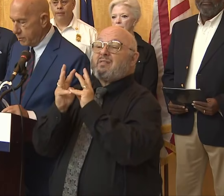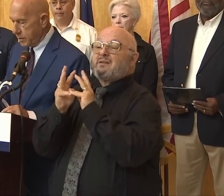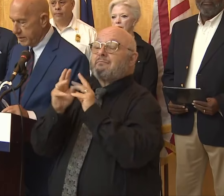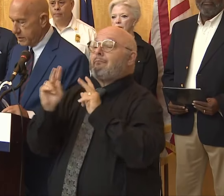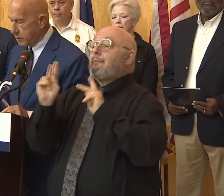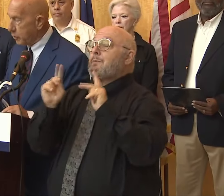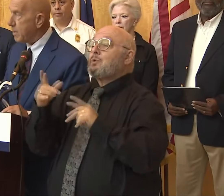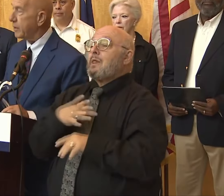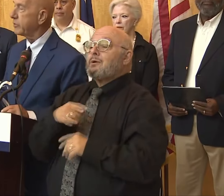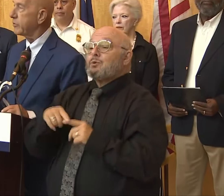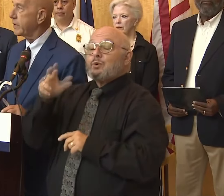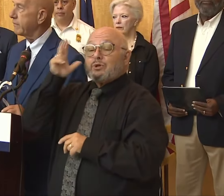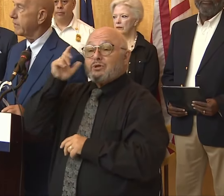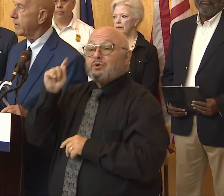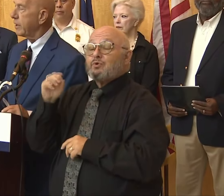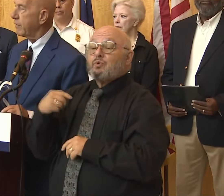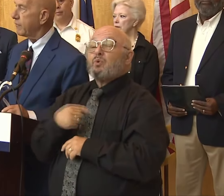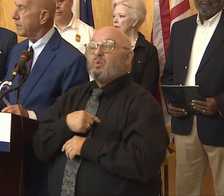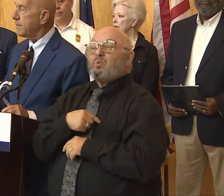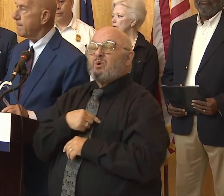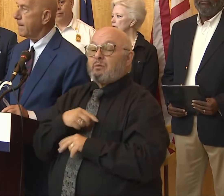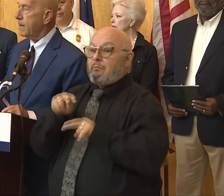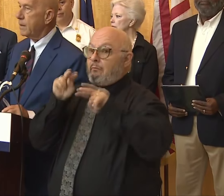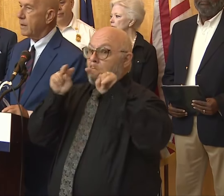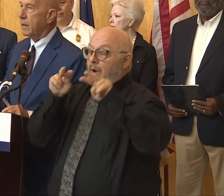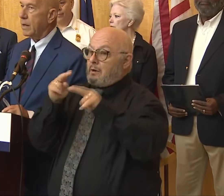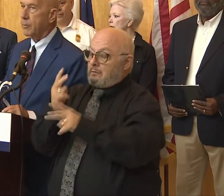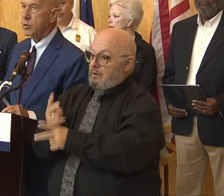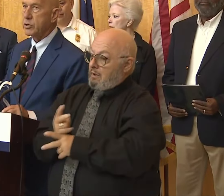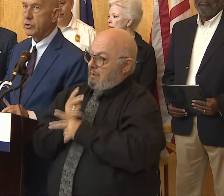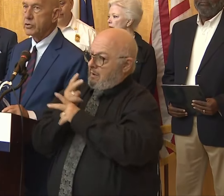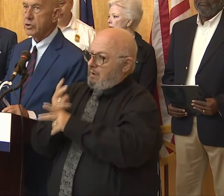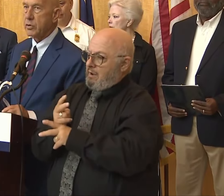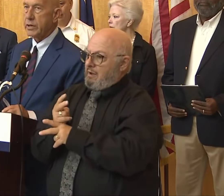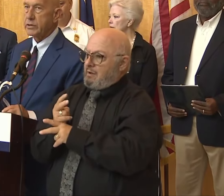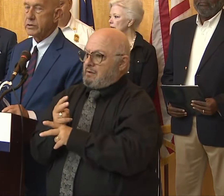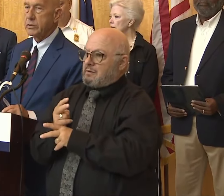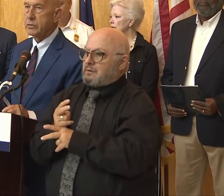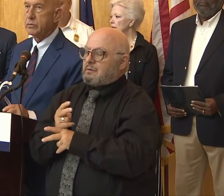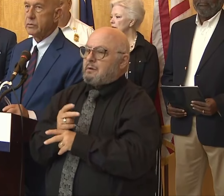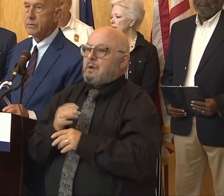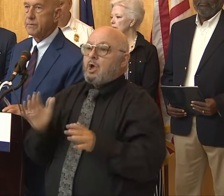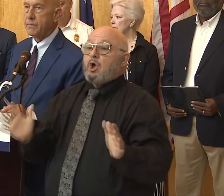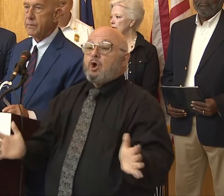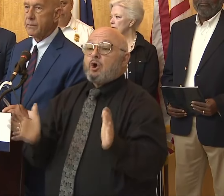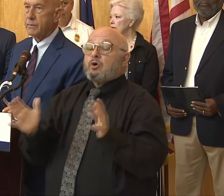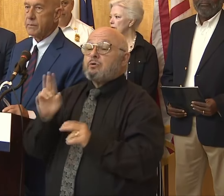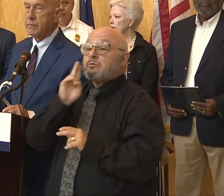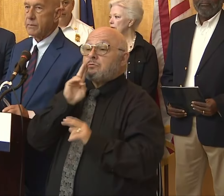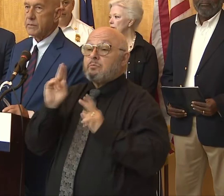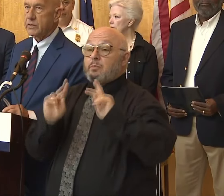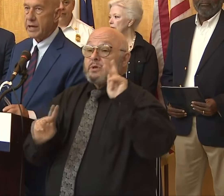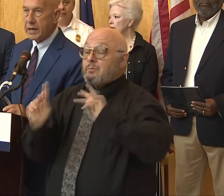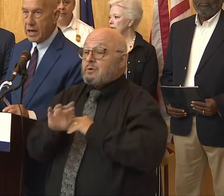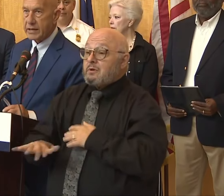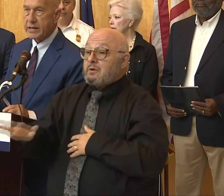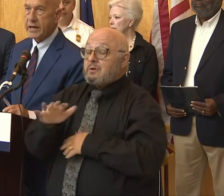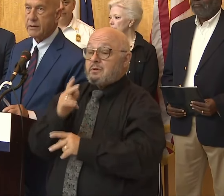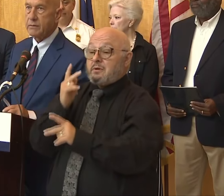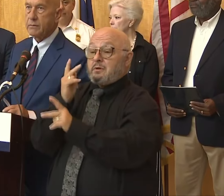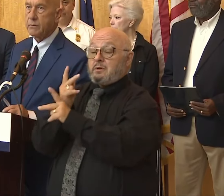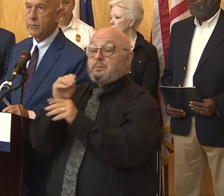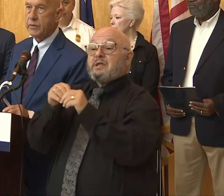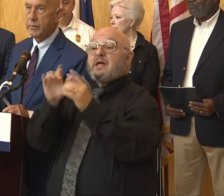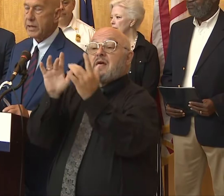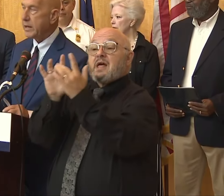personnel, but we're monitoring it very carefully. I'm urging Houstonians to stay in